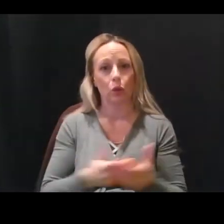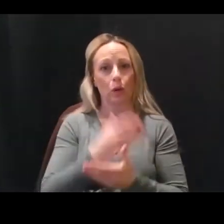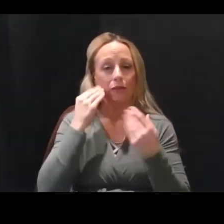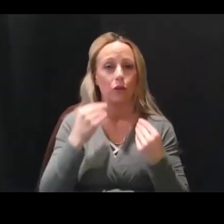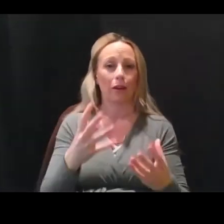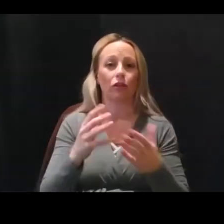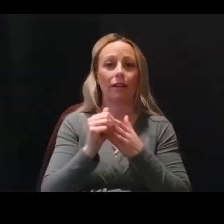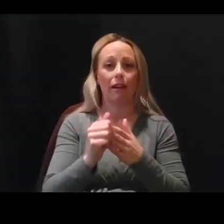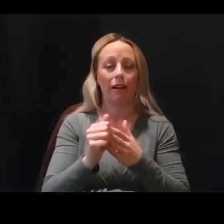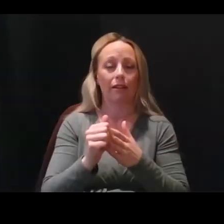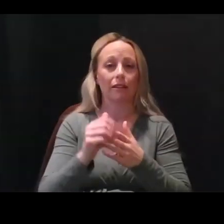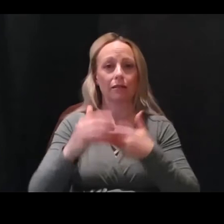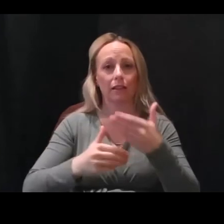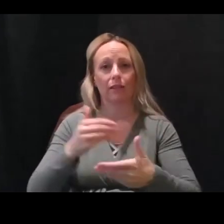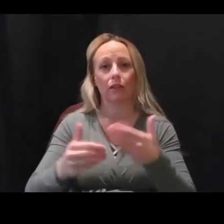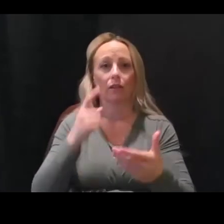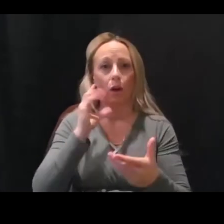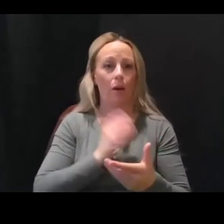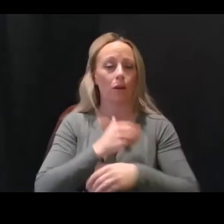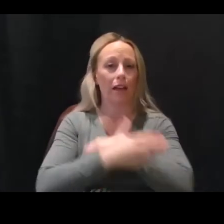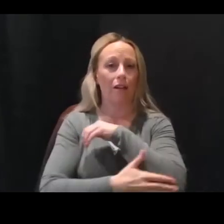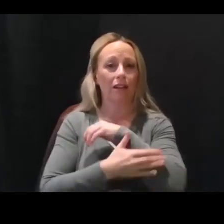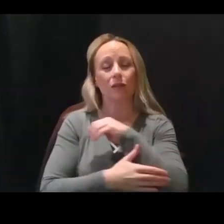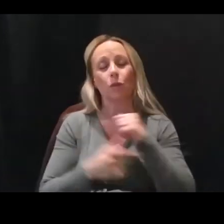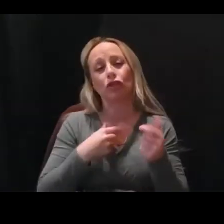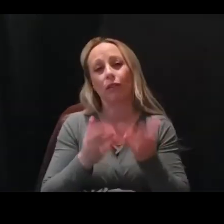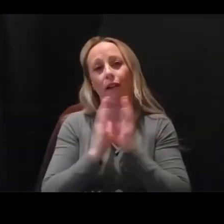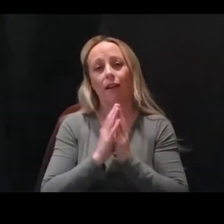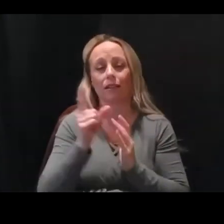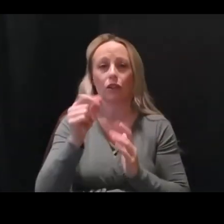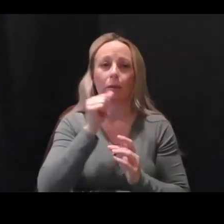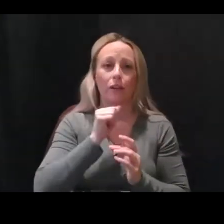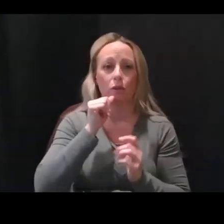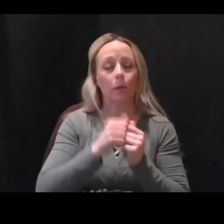to each of our counties. So we ask that you be patient with us.